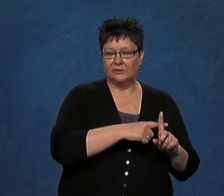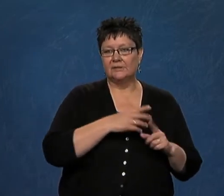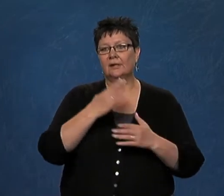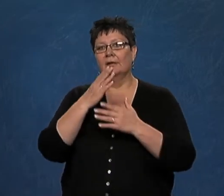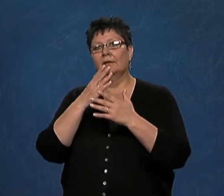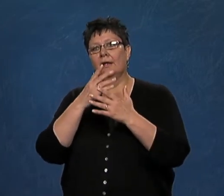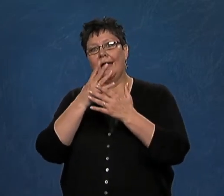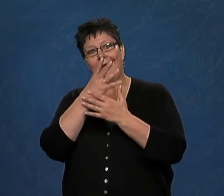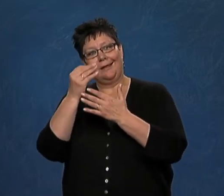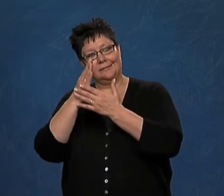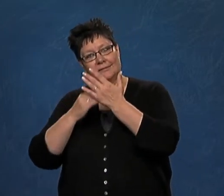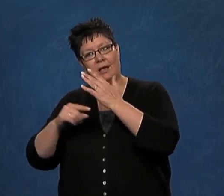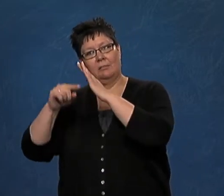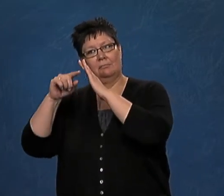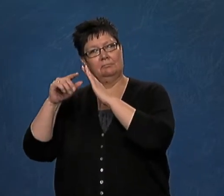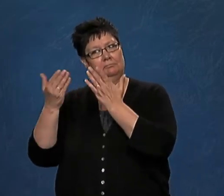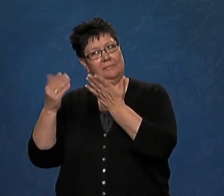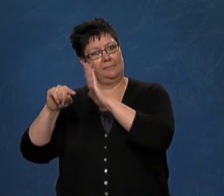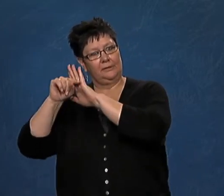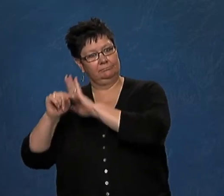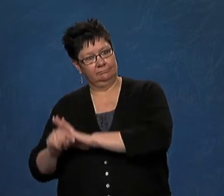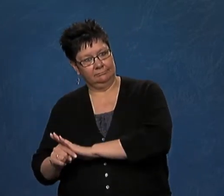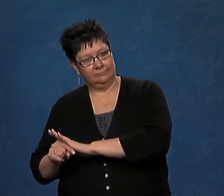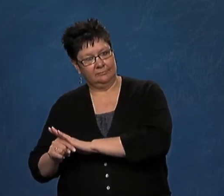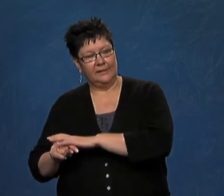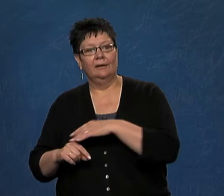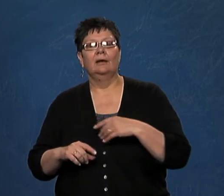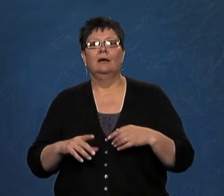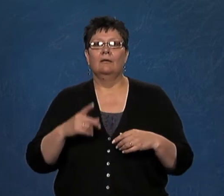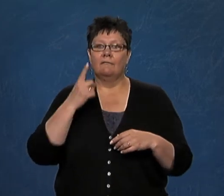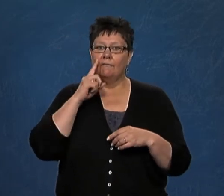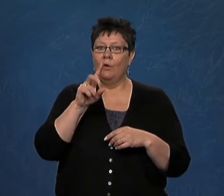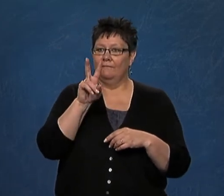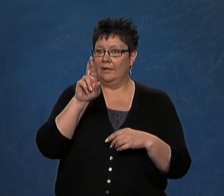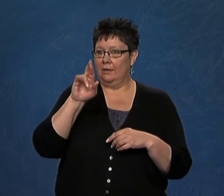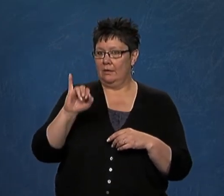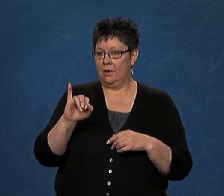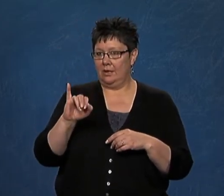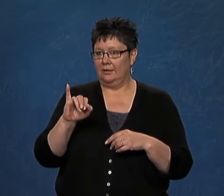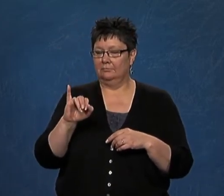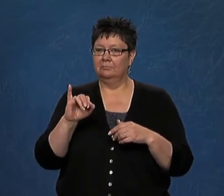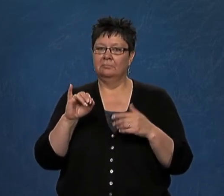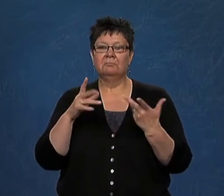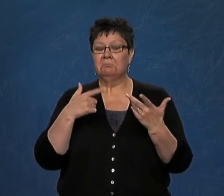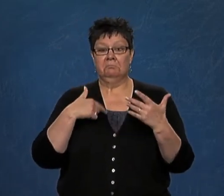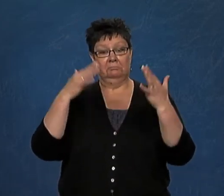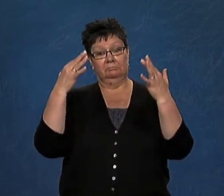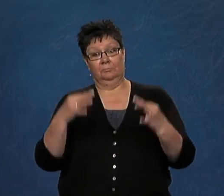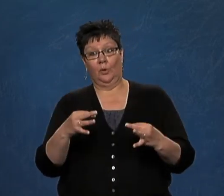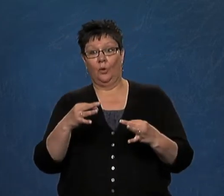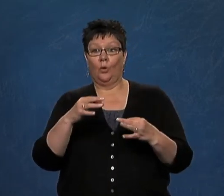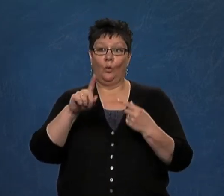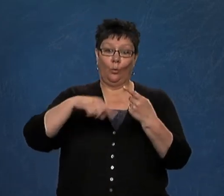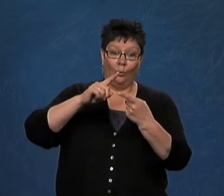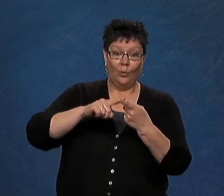I will also talk about some advantages and some disadvantages for using this video remote interpreting.